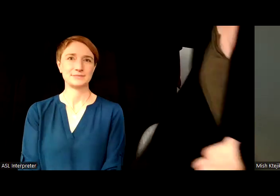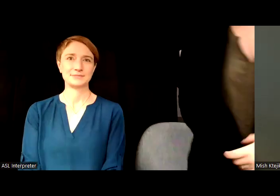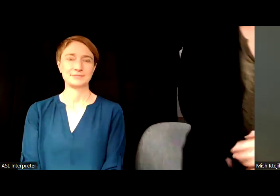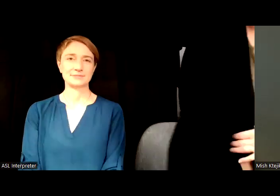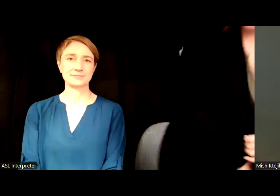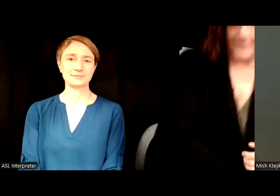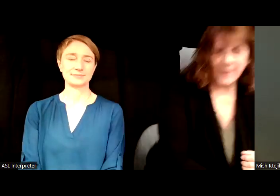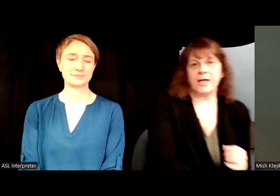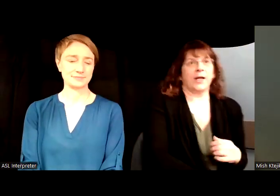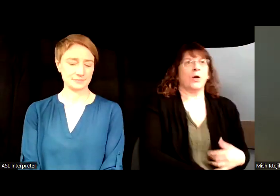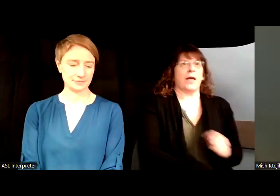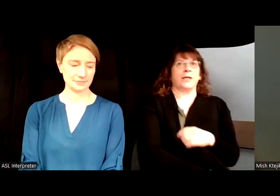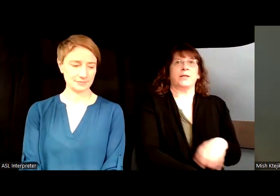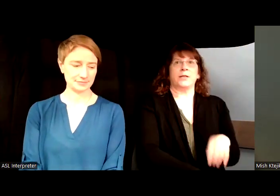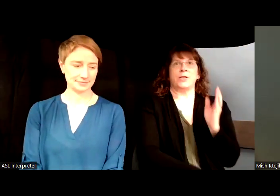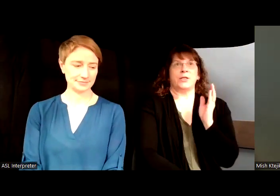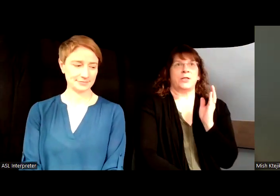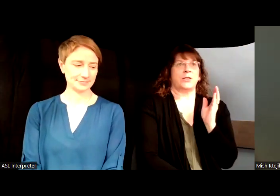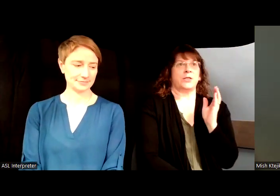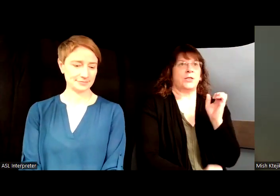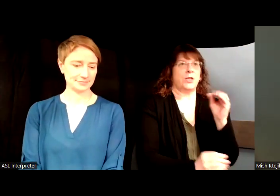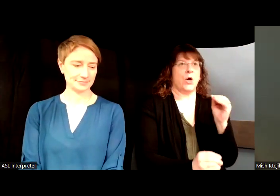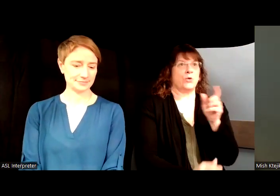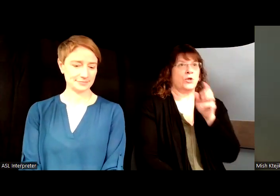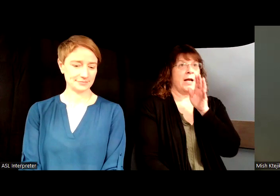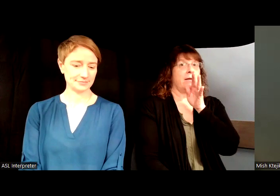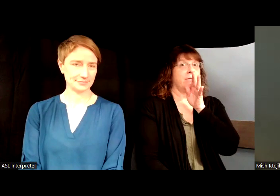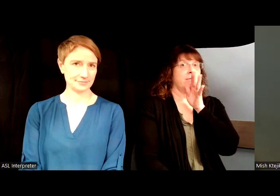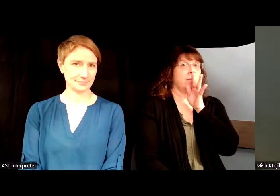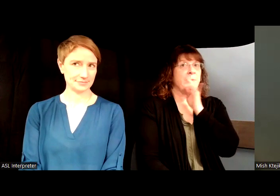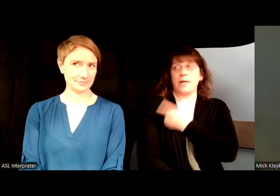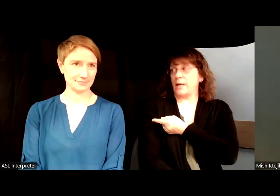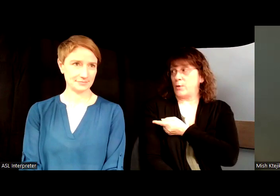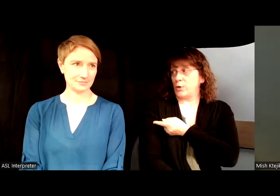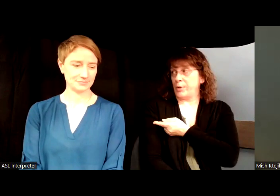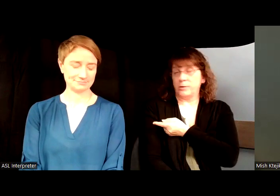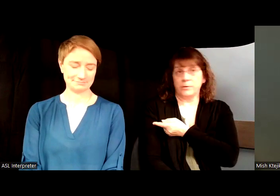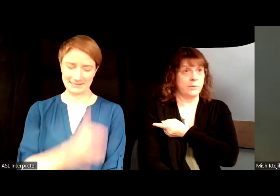come in? So, should I speak?